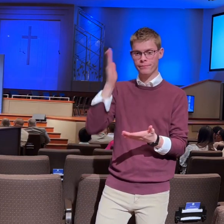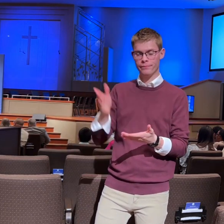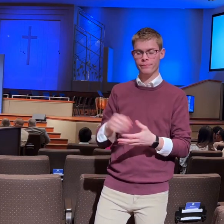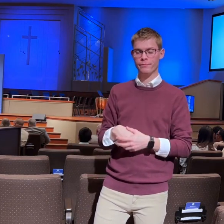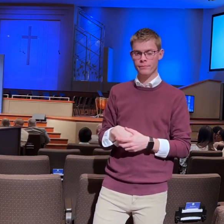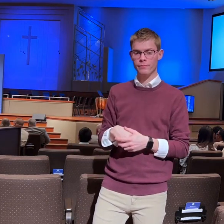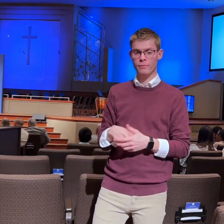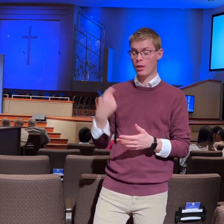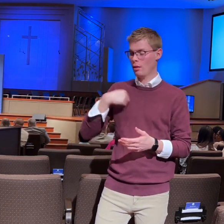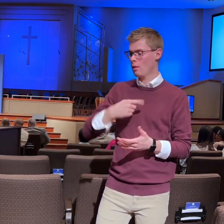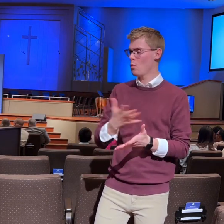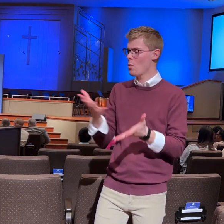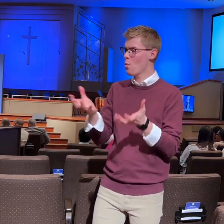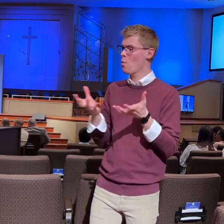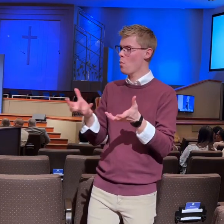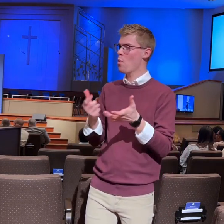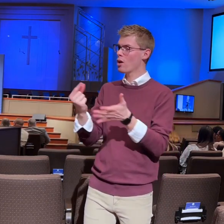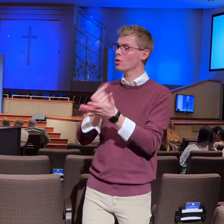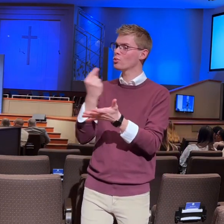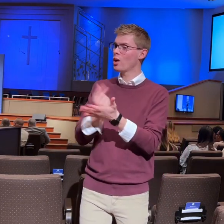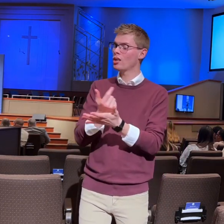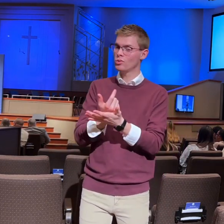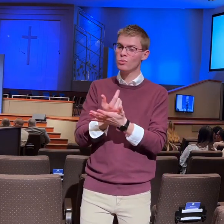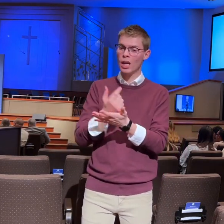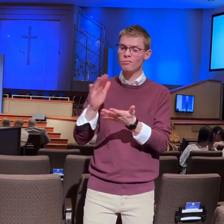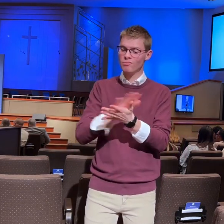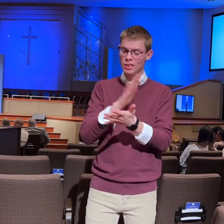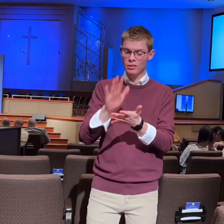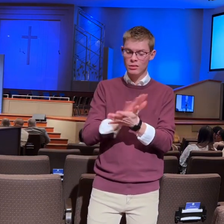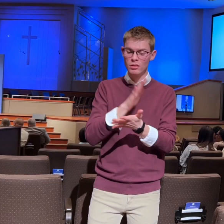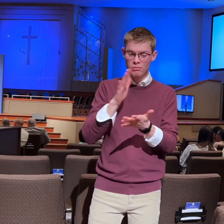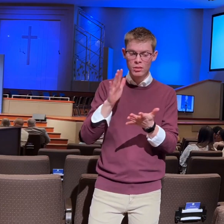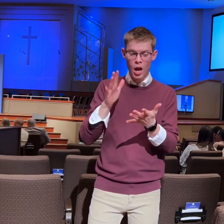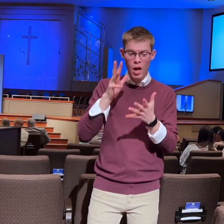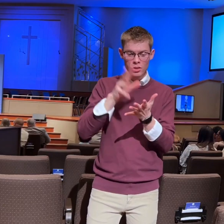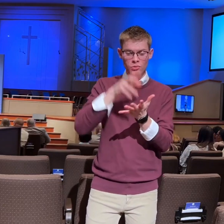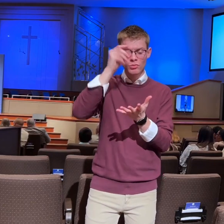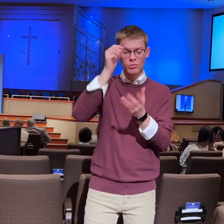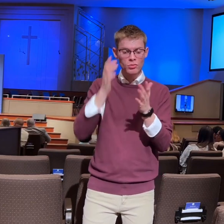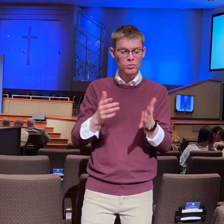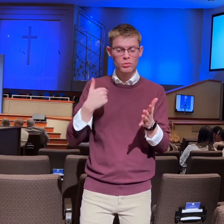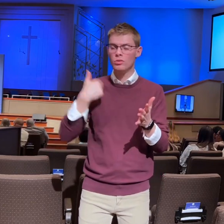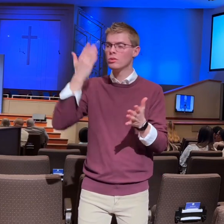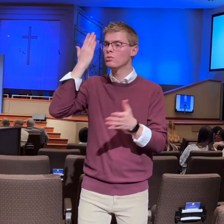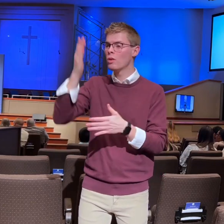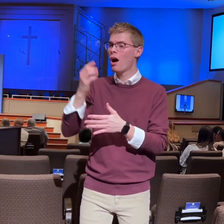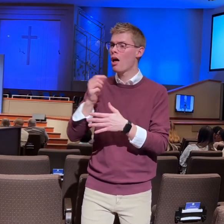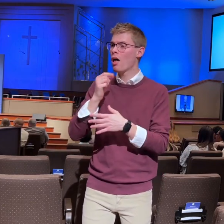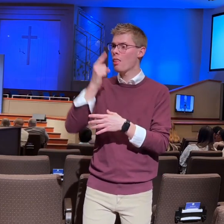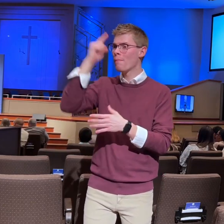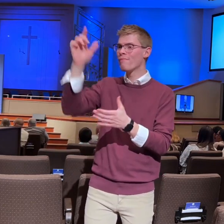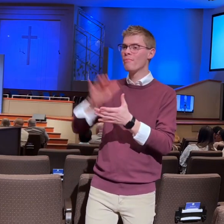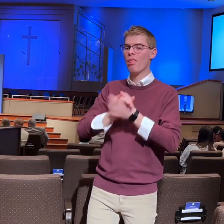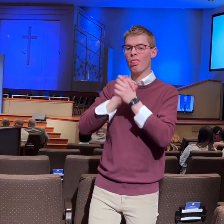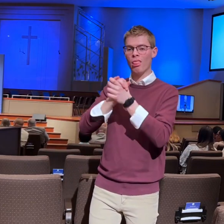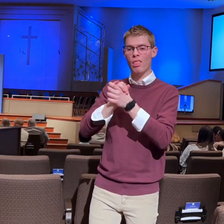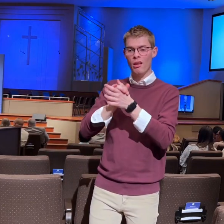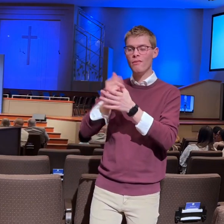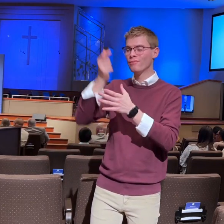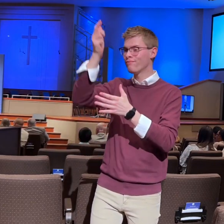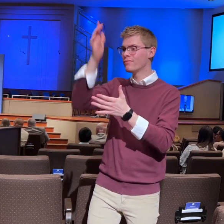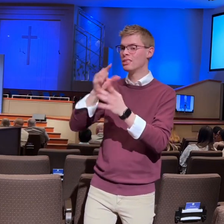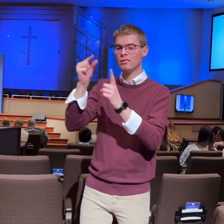want to graduate students this coming Monday night who believe the Bible's the inerrant, infallible word of God who are going to stand up and proclaim it to their generation.